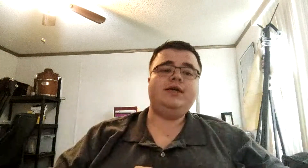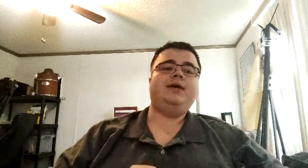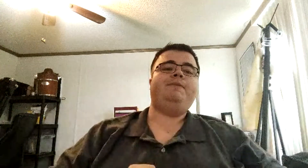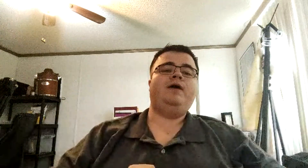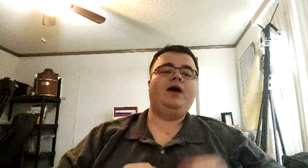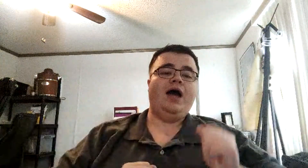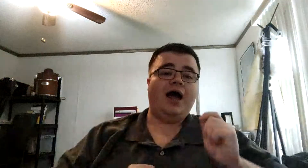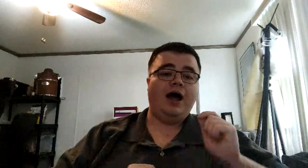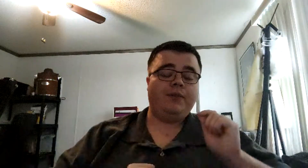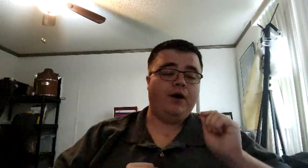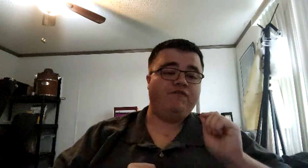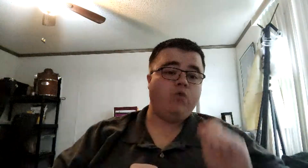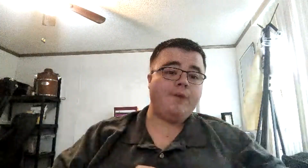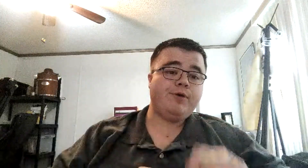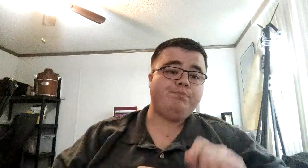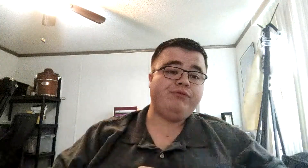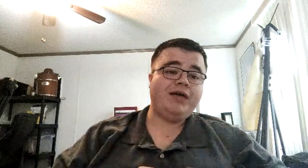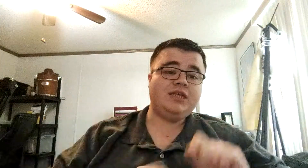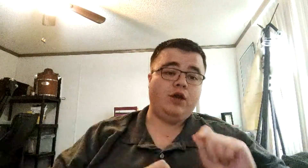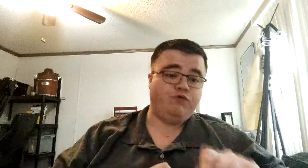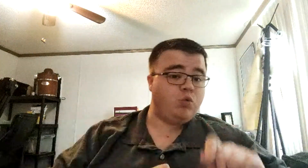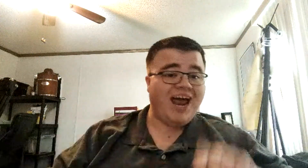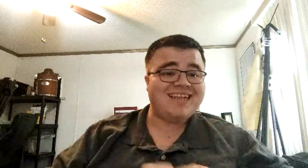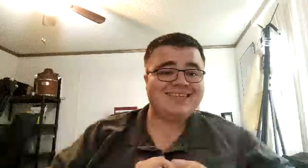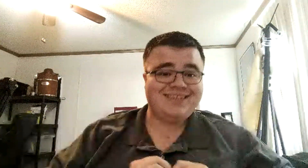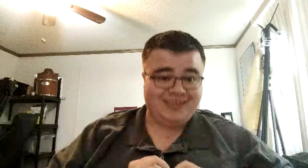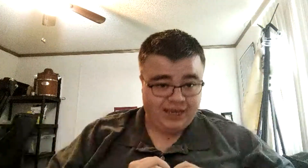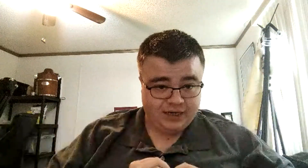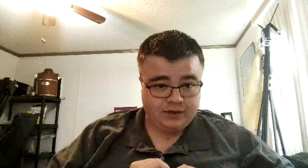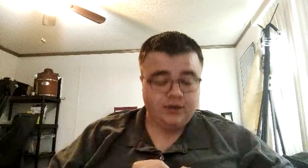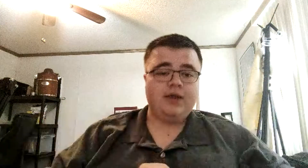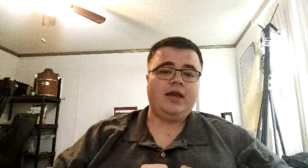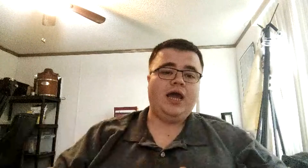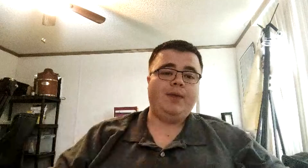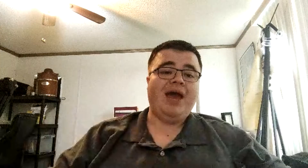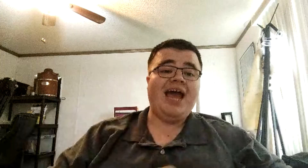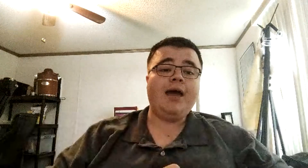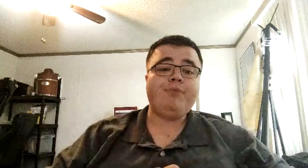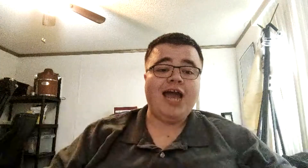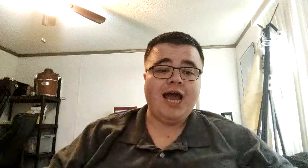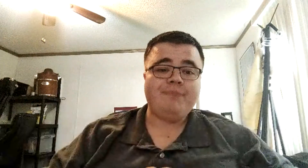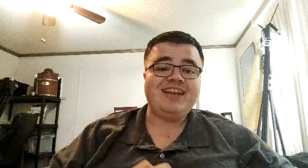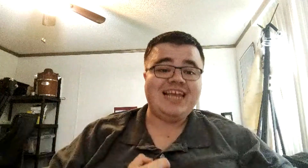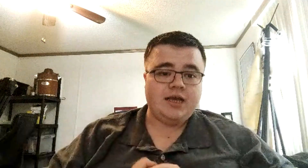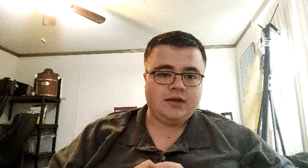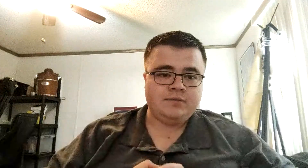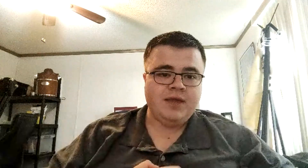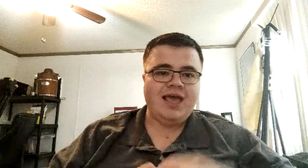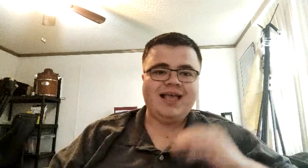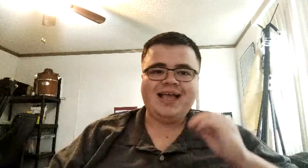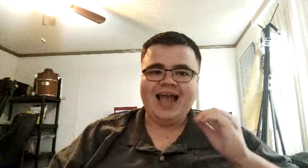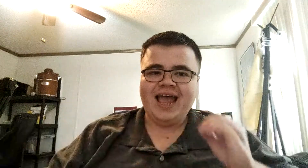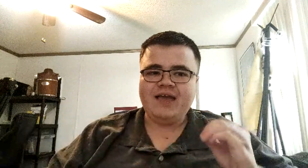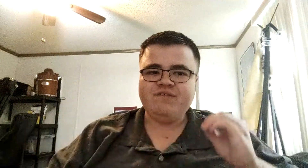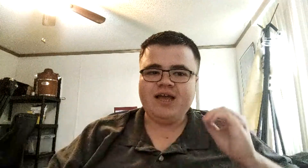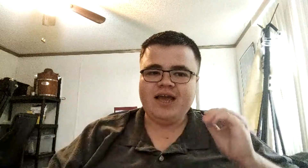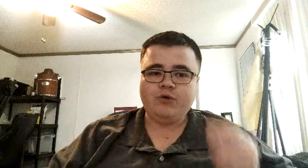eventually the former president of the United States named Abraham Lincoln gave